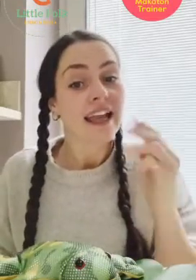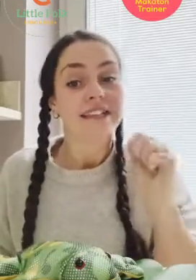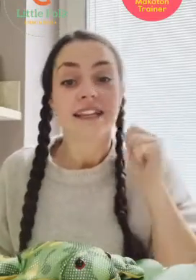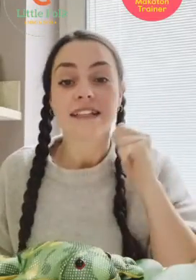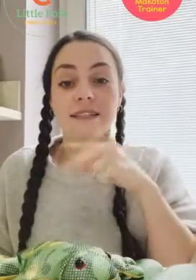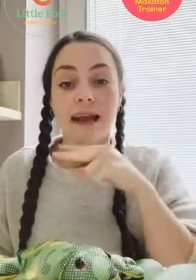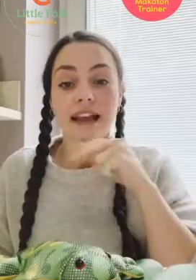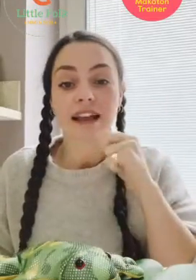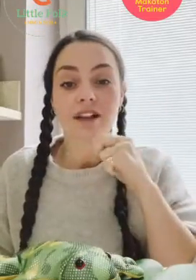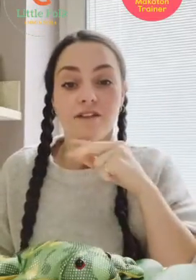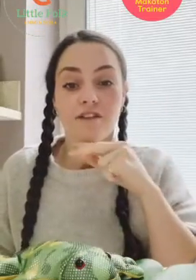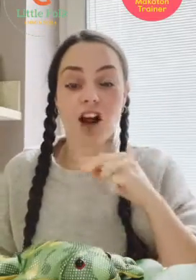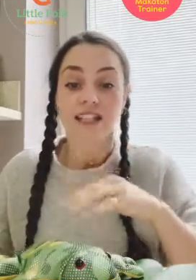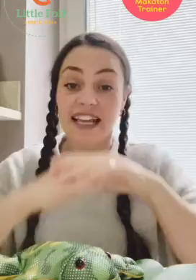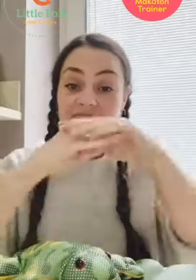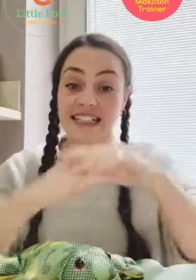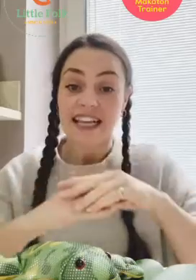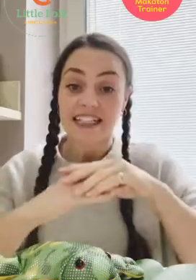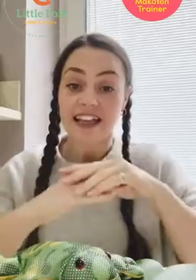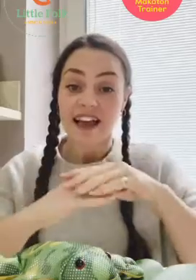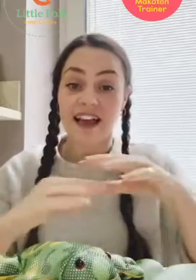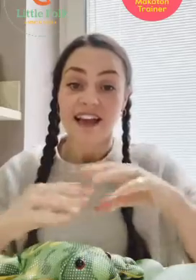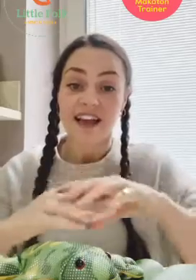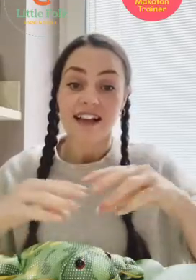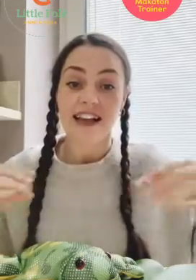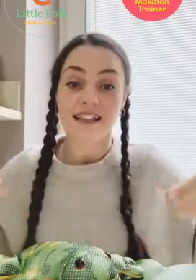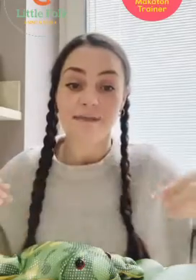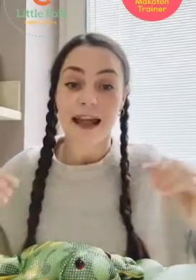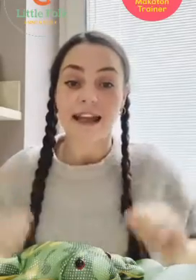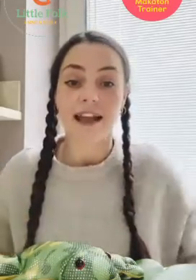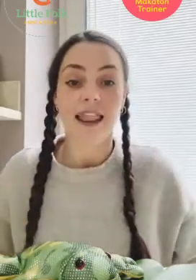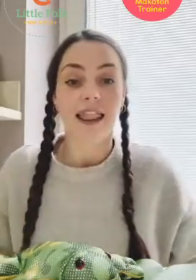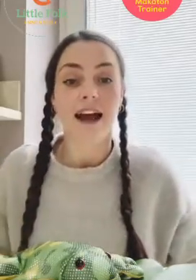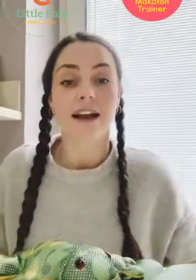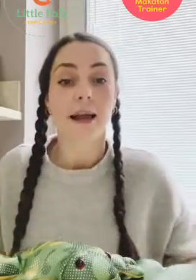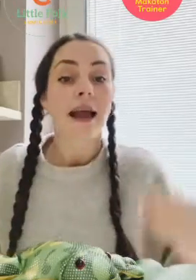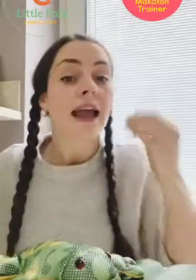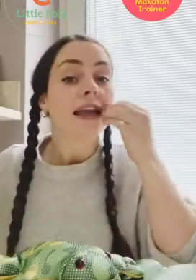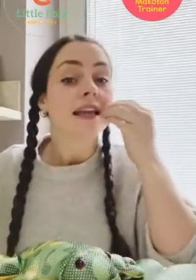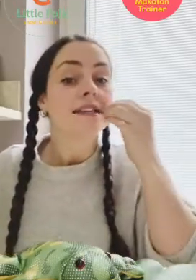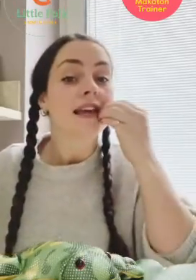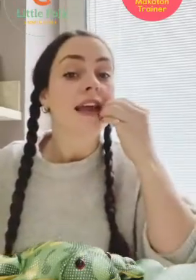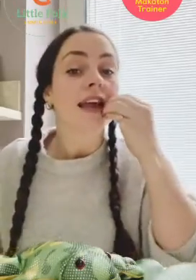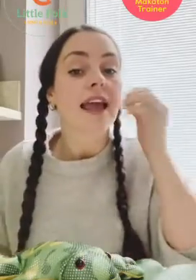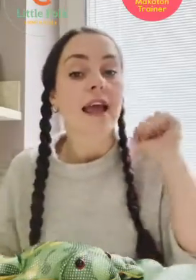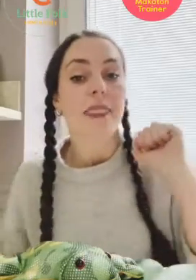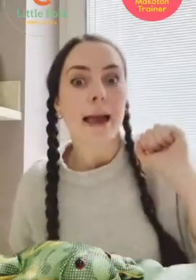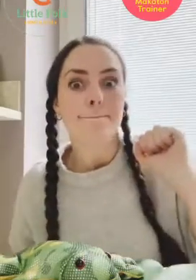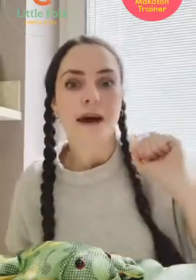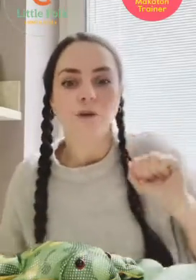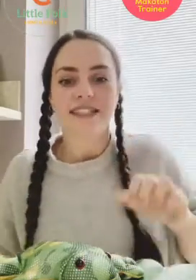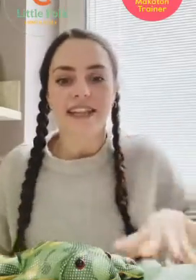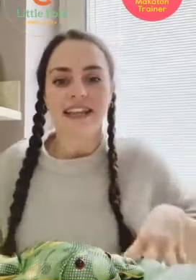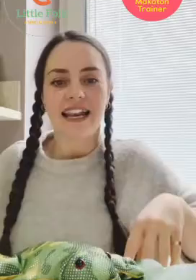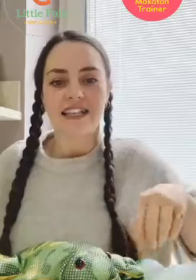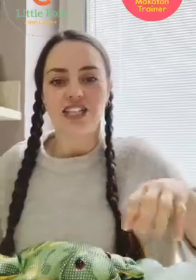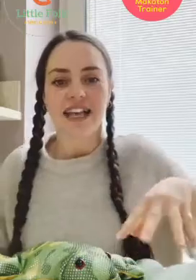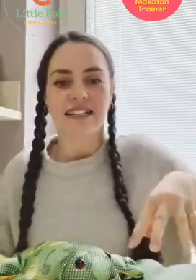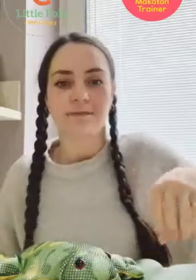little speckled frogs sat on a speckled log, eating the most delicious